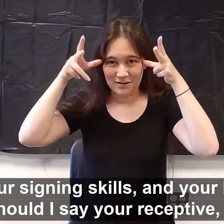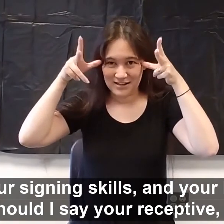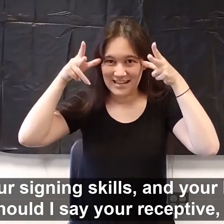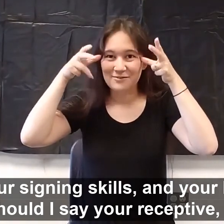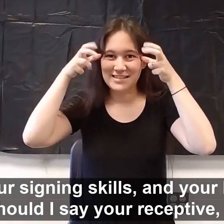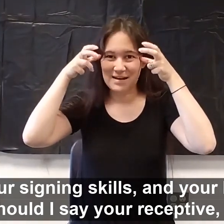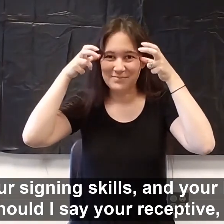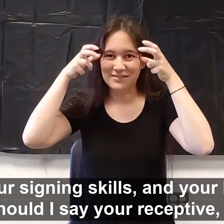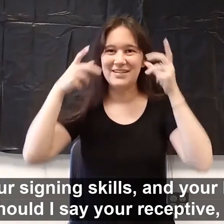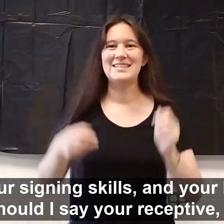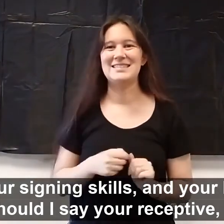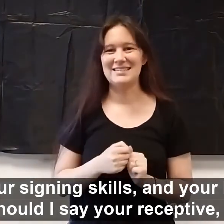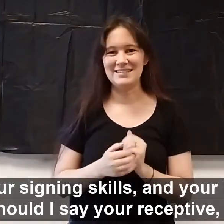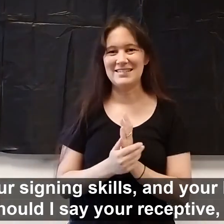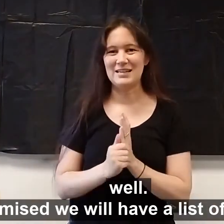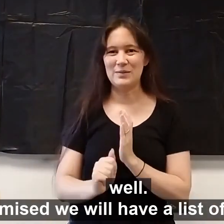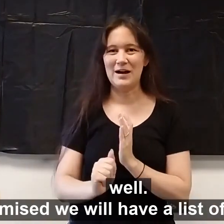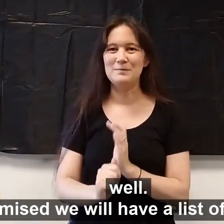say receptive skills as well.